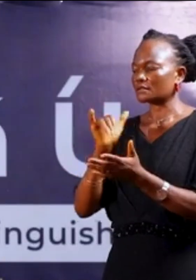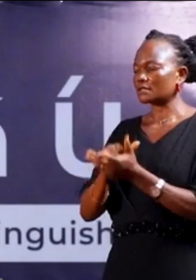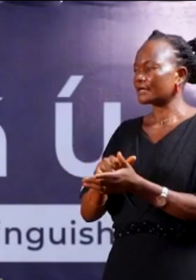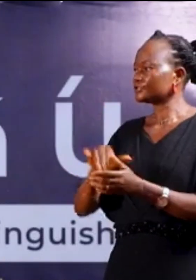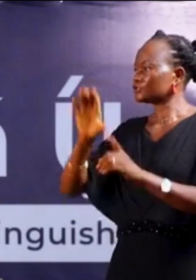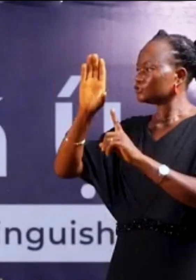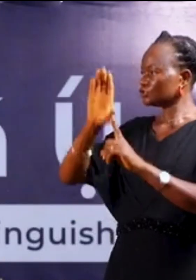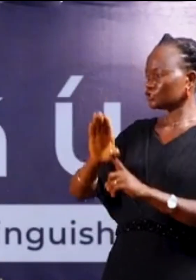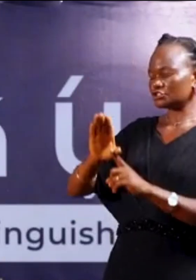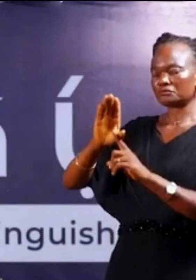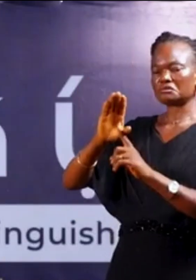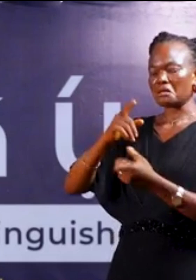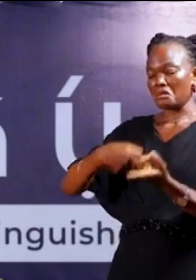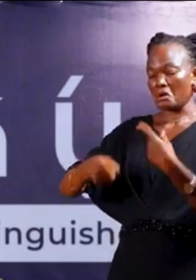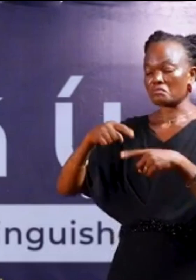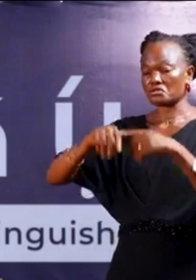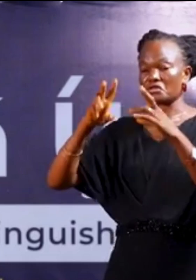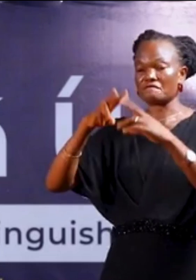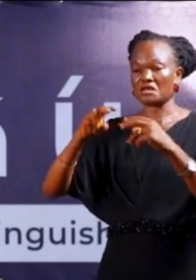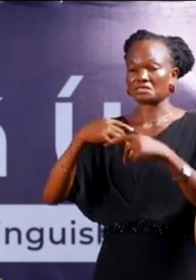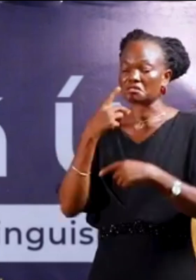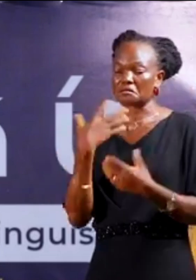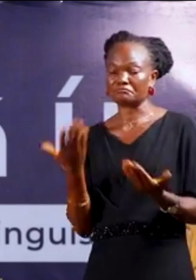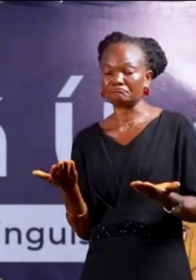So they could come to your village and they say,